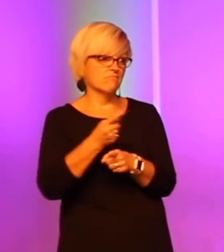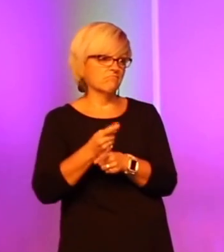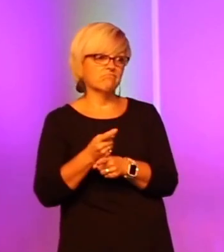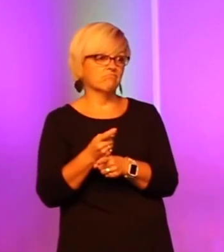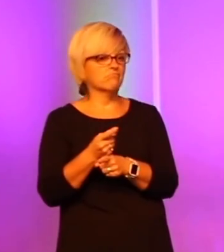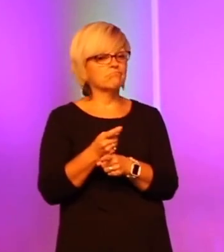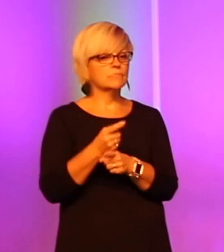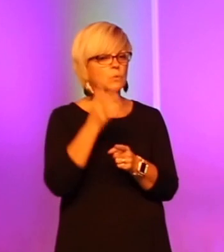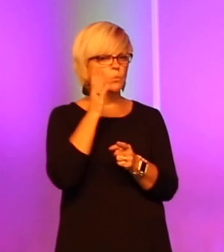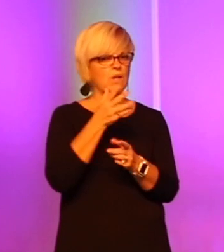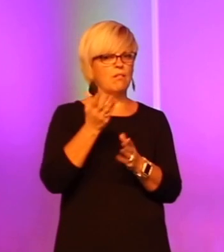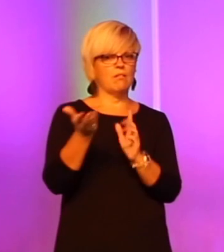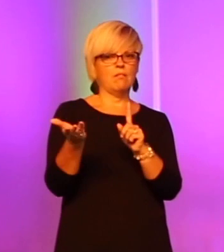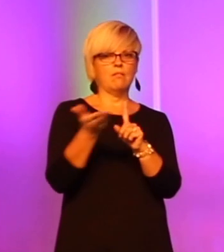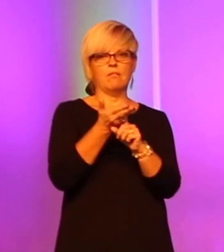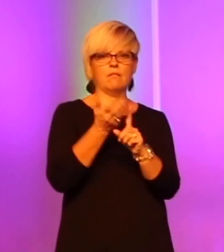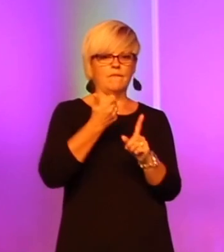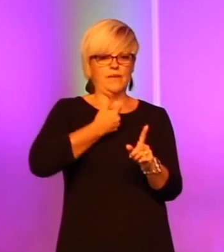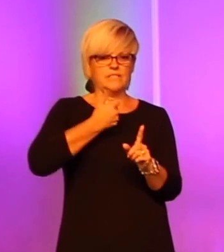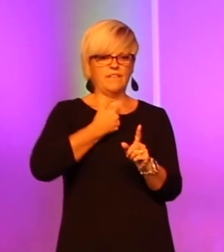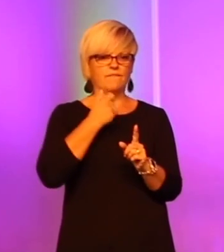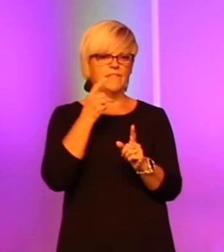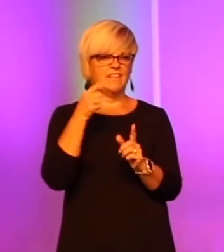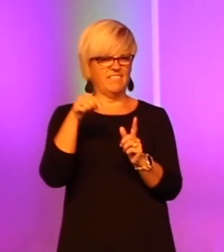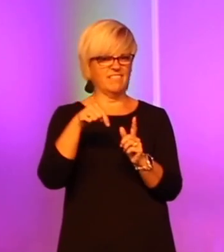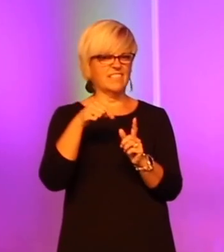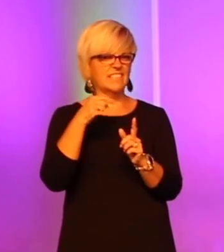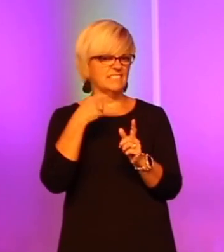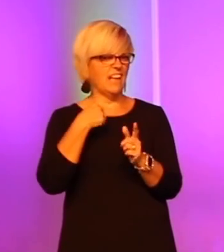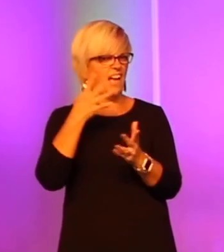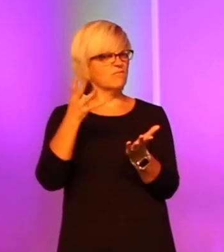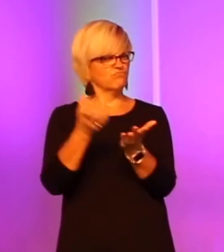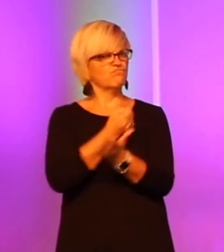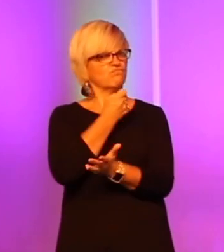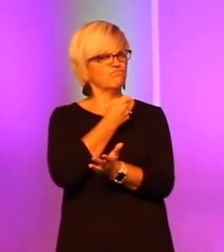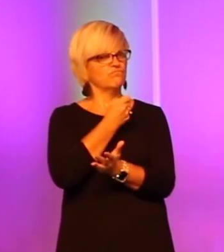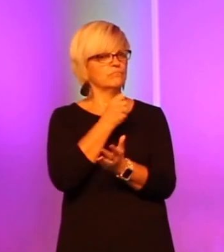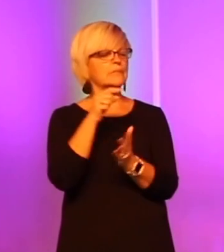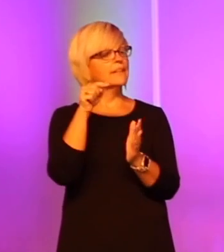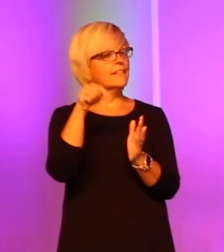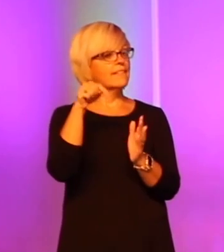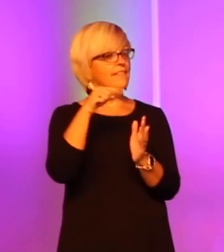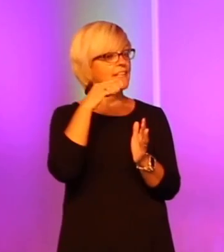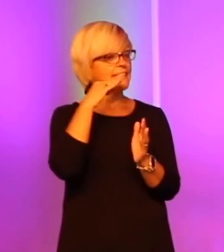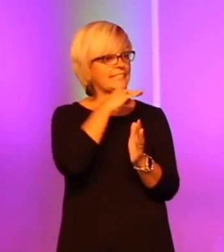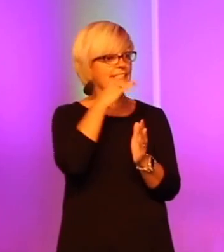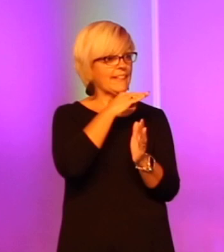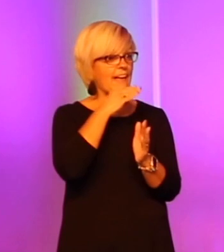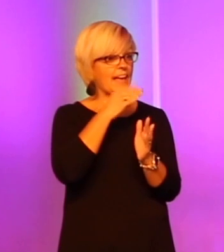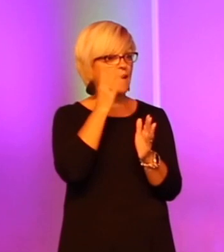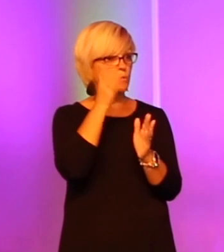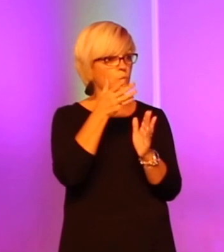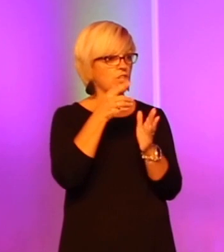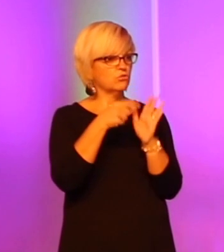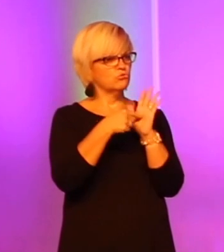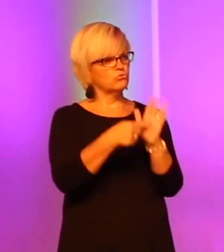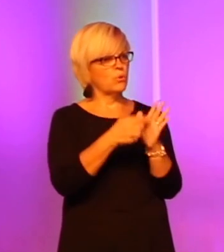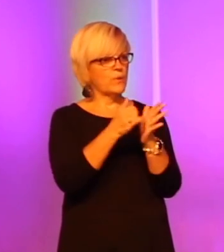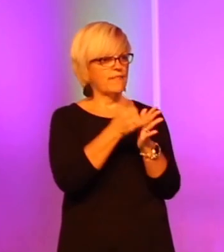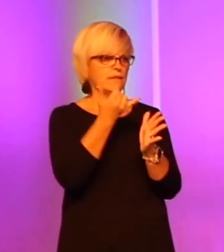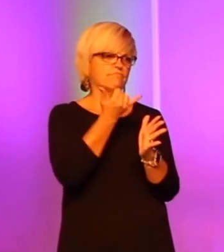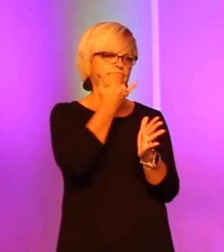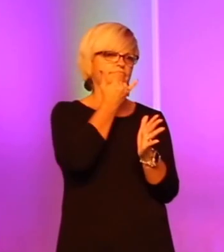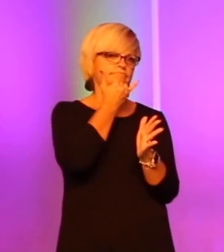We'll tell these rational lies that I deserve it. And here's a red flag, though, with this lie, is that we're focusing